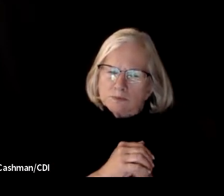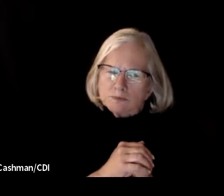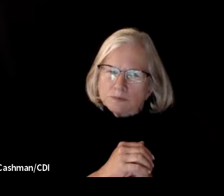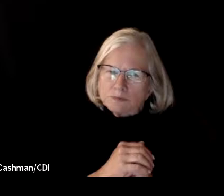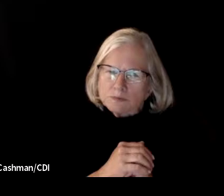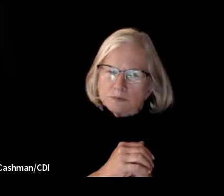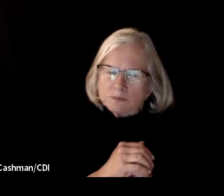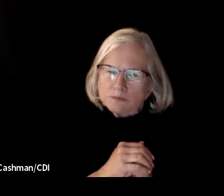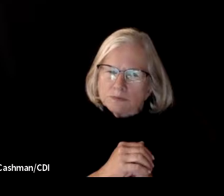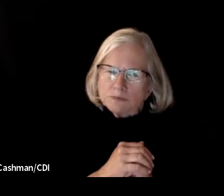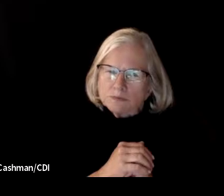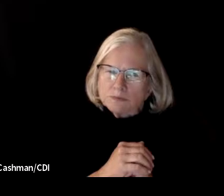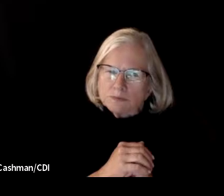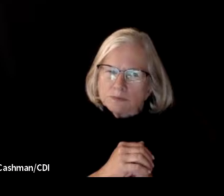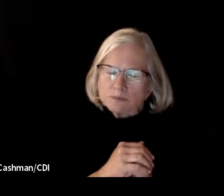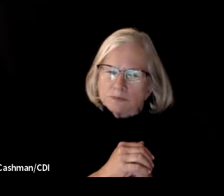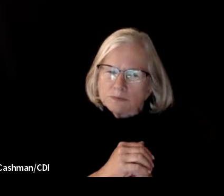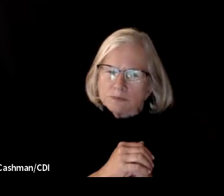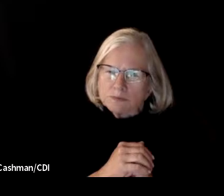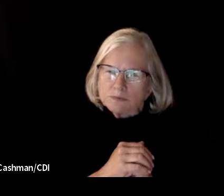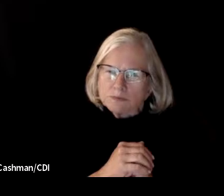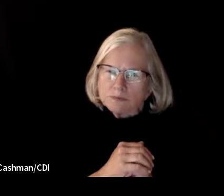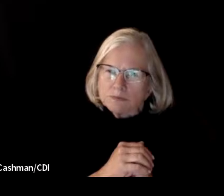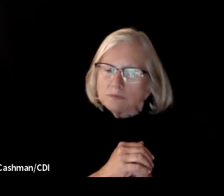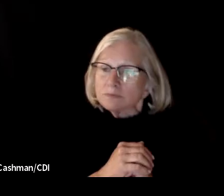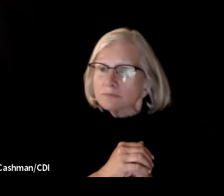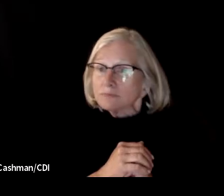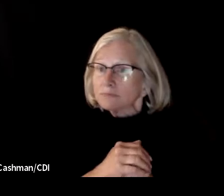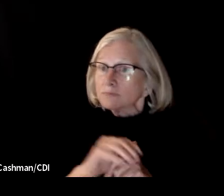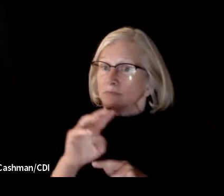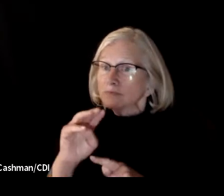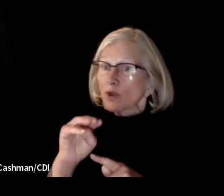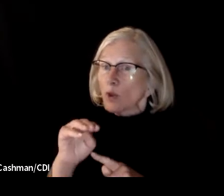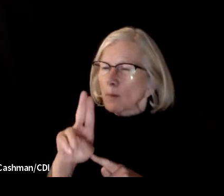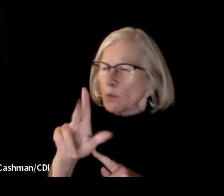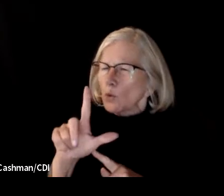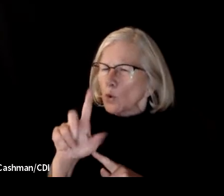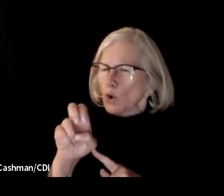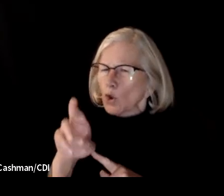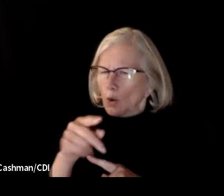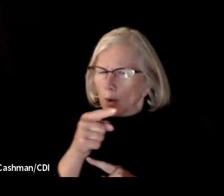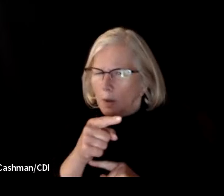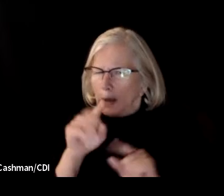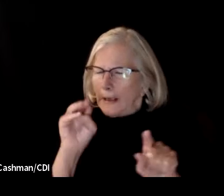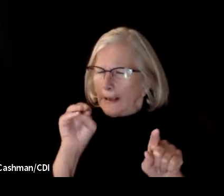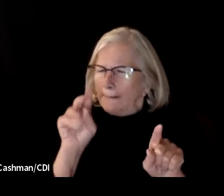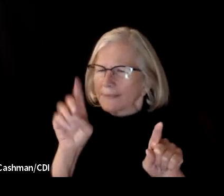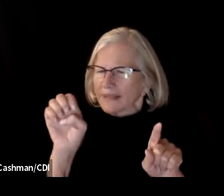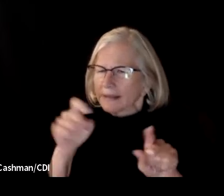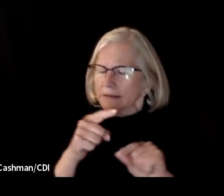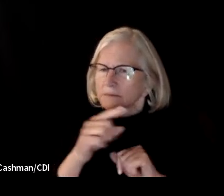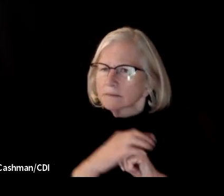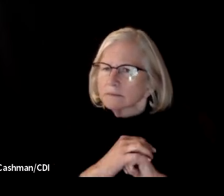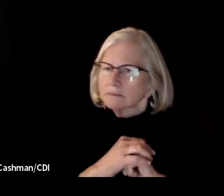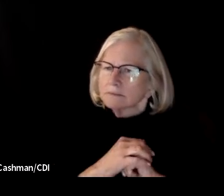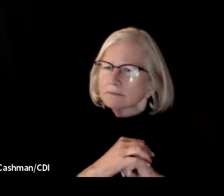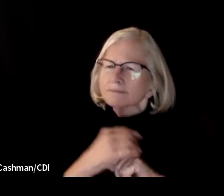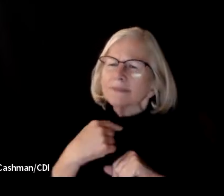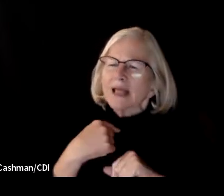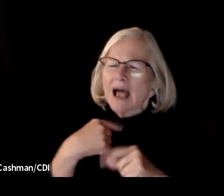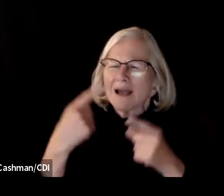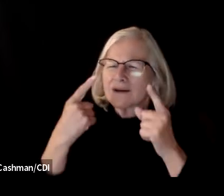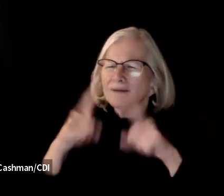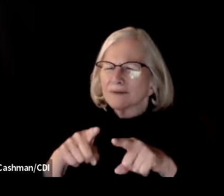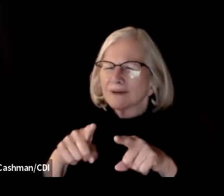And this is Commissioner Mueller, and I would just chime in and say that I completely agree with Commissioner Malcolm, and we're going to continue to support our Department of Health as